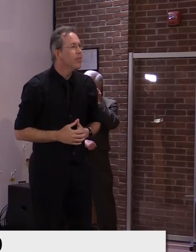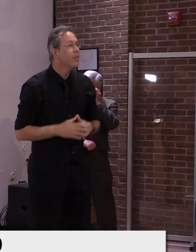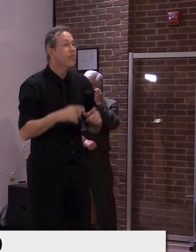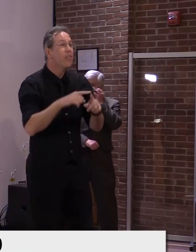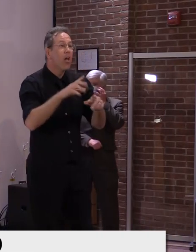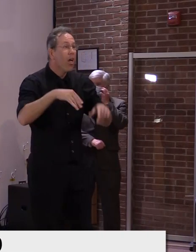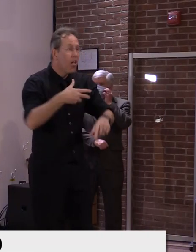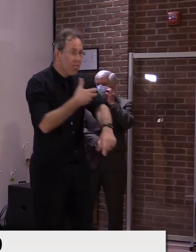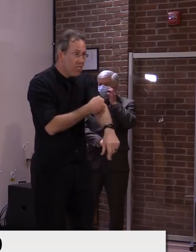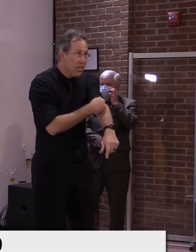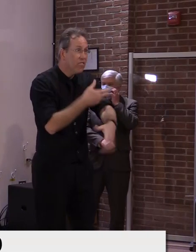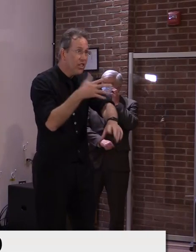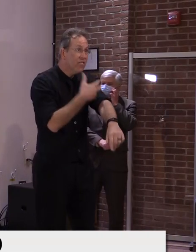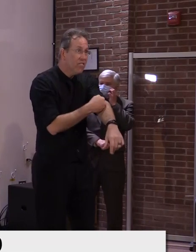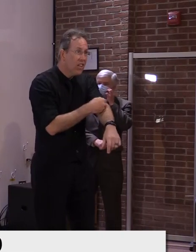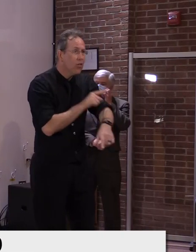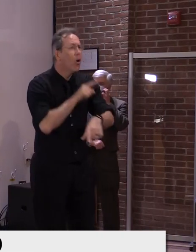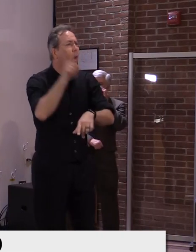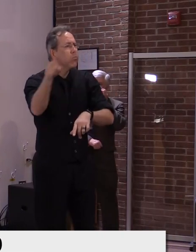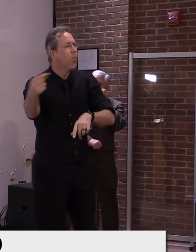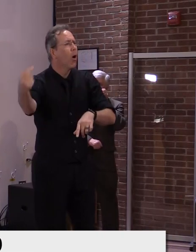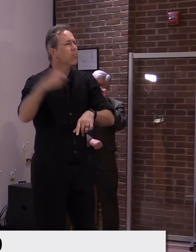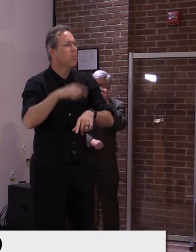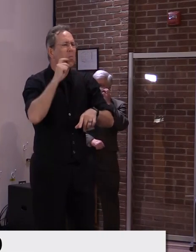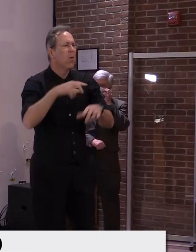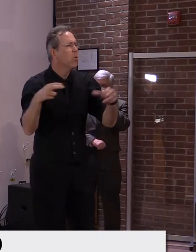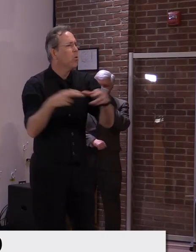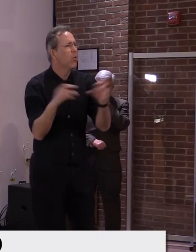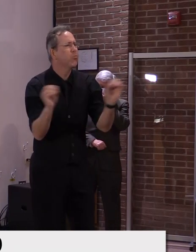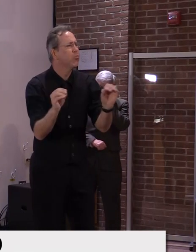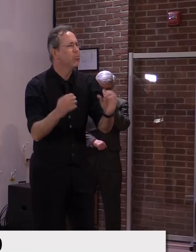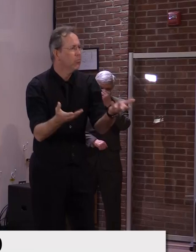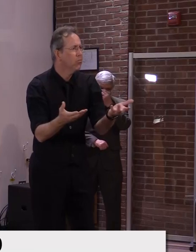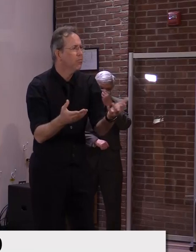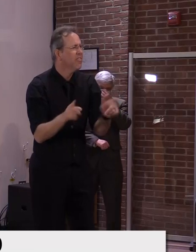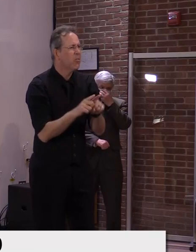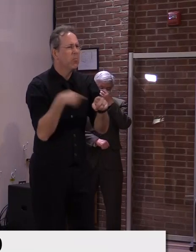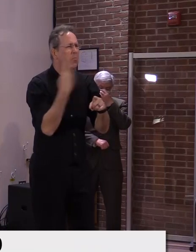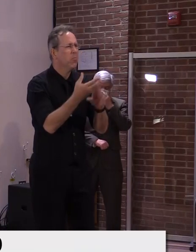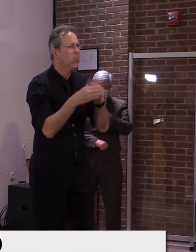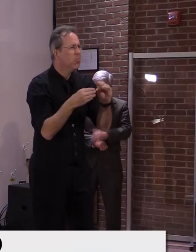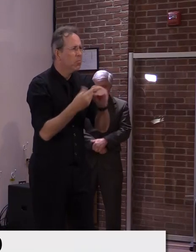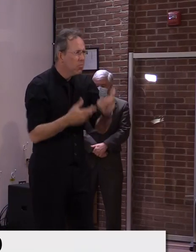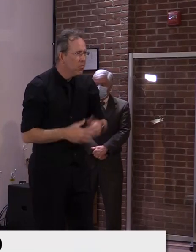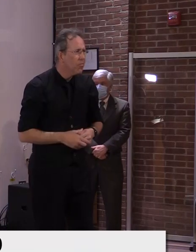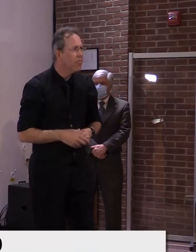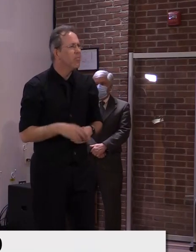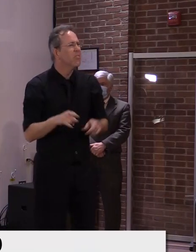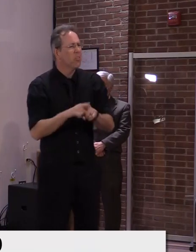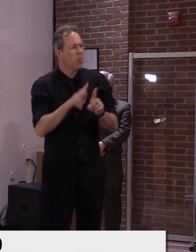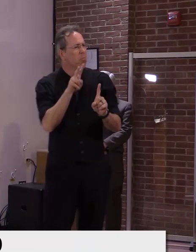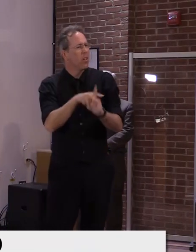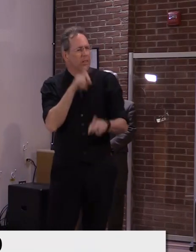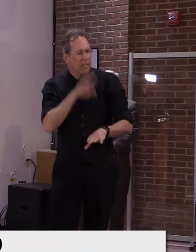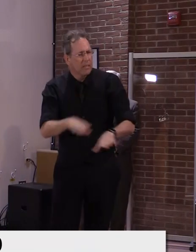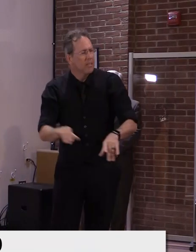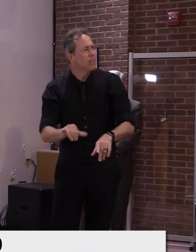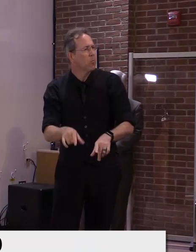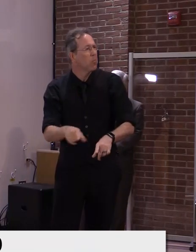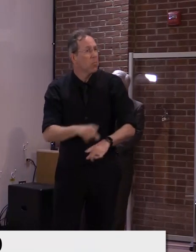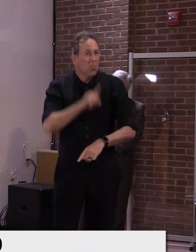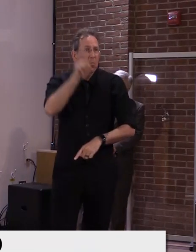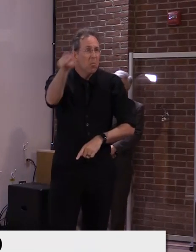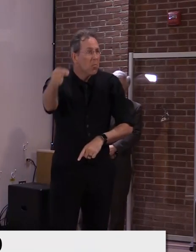need to be tested when they return back to Vermont within 3 days of when they return. So if they do that